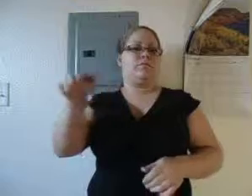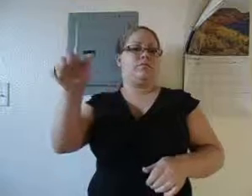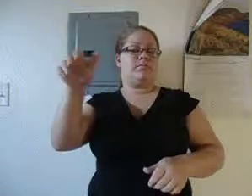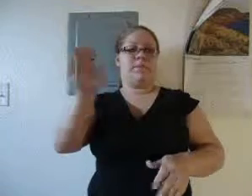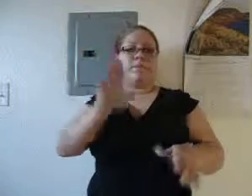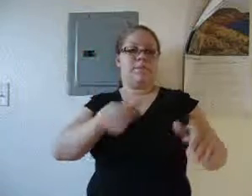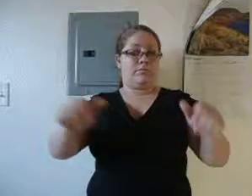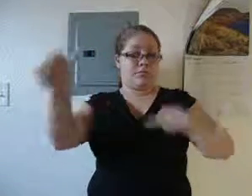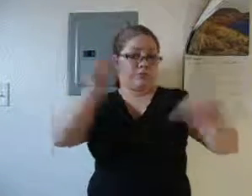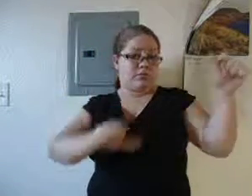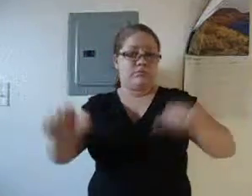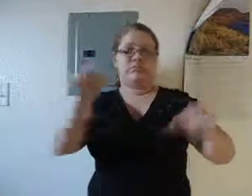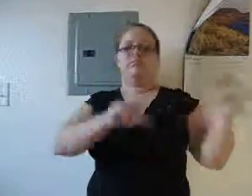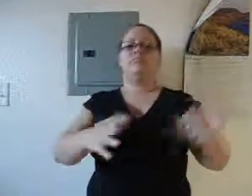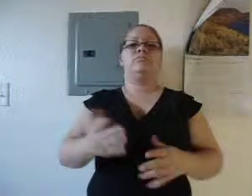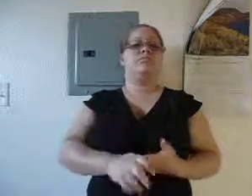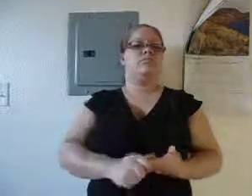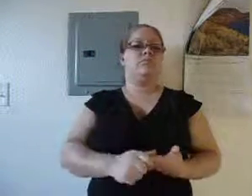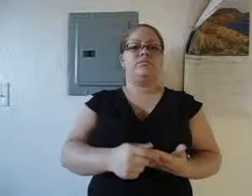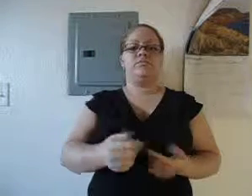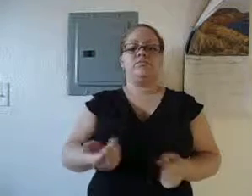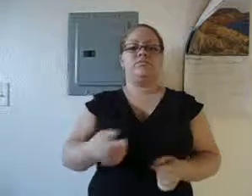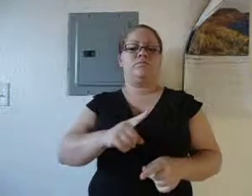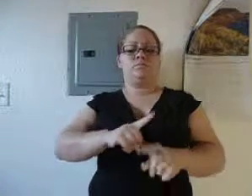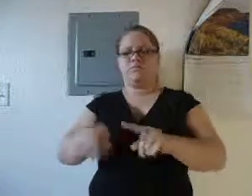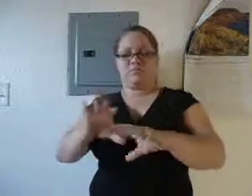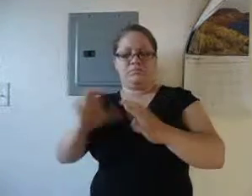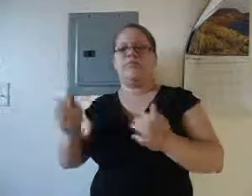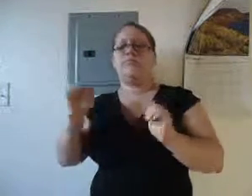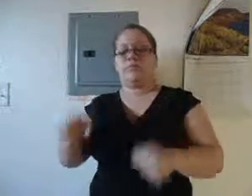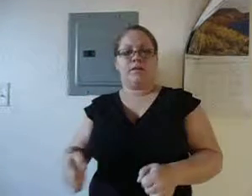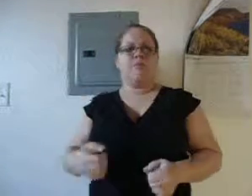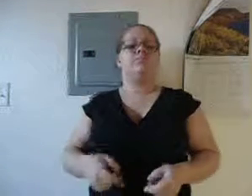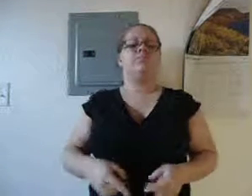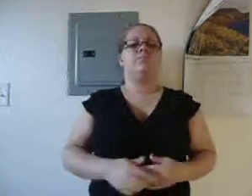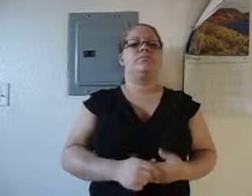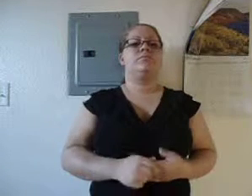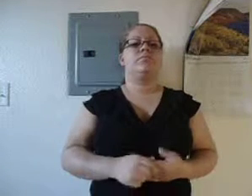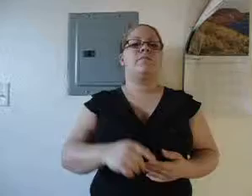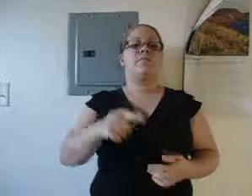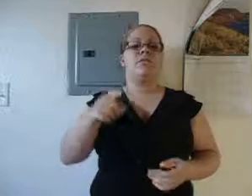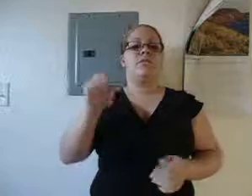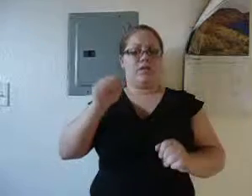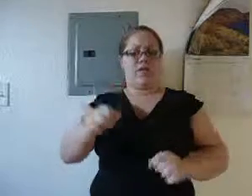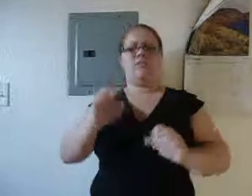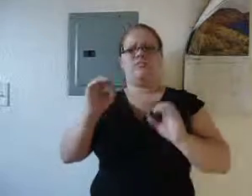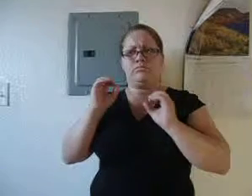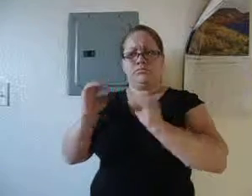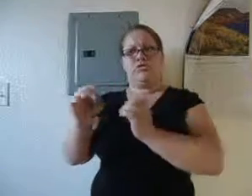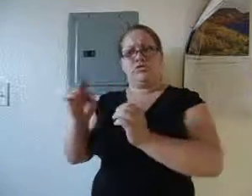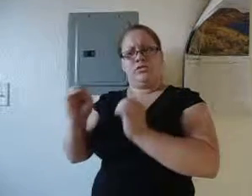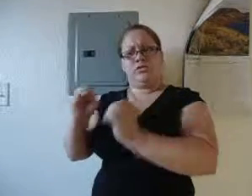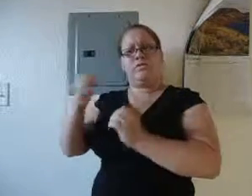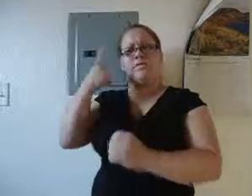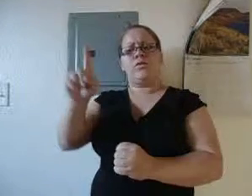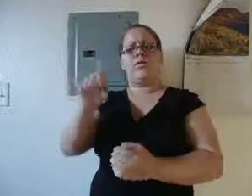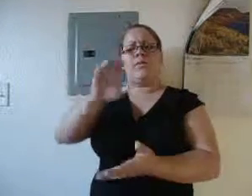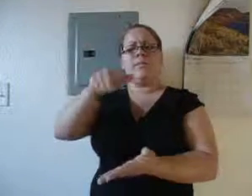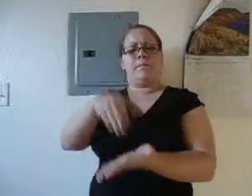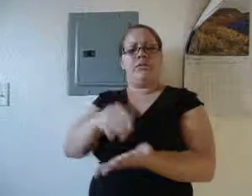school or middle school students. The key is to think about your reading and writing assignments as something